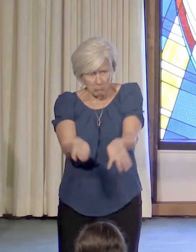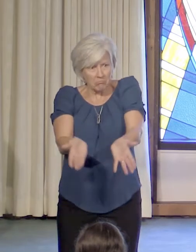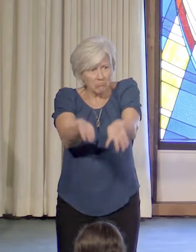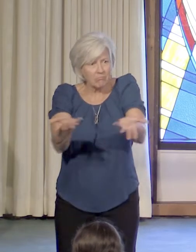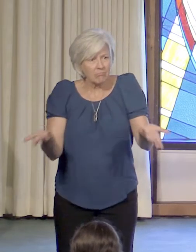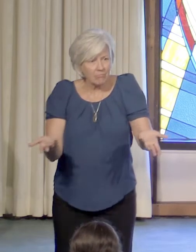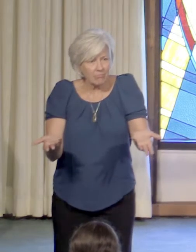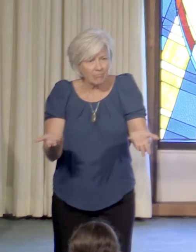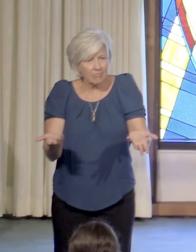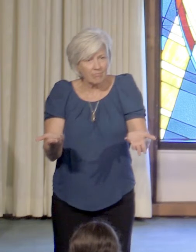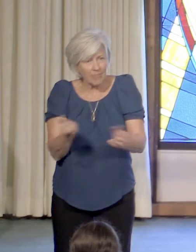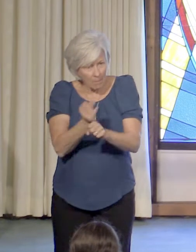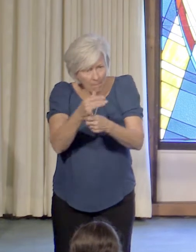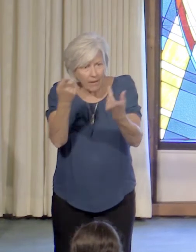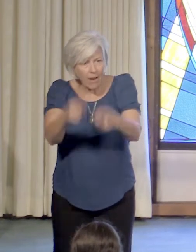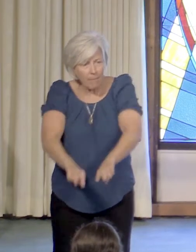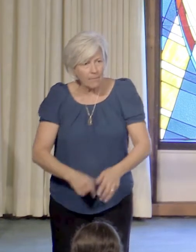happen.